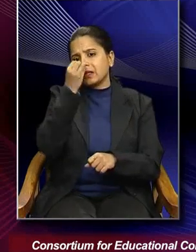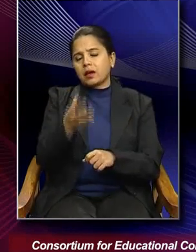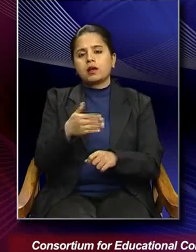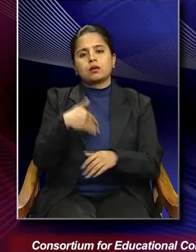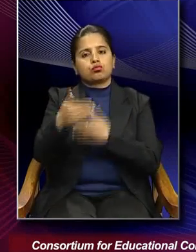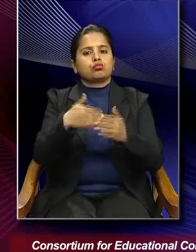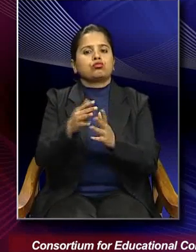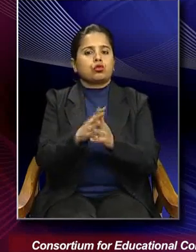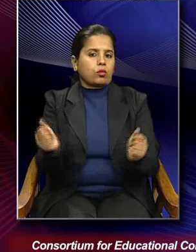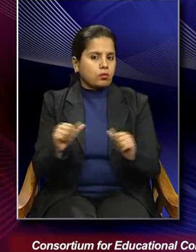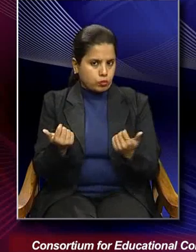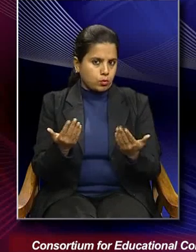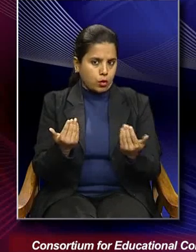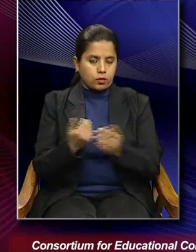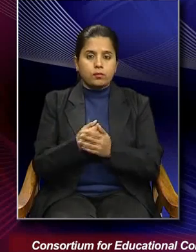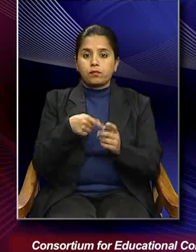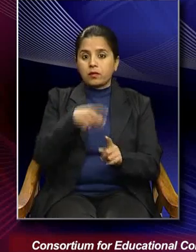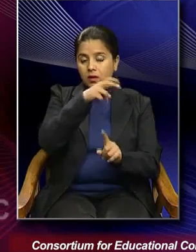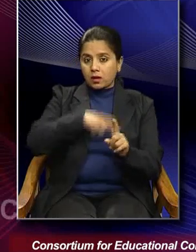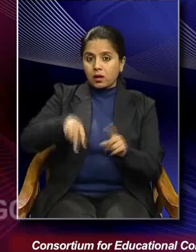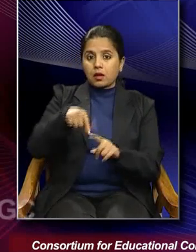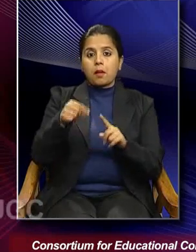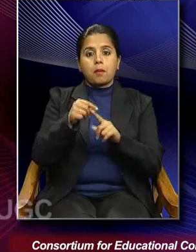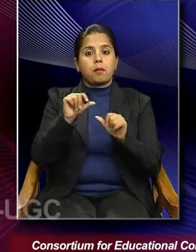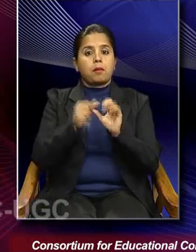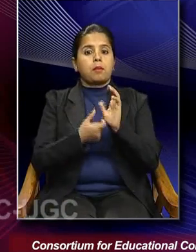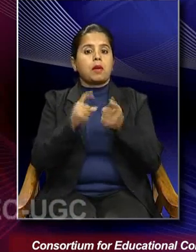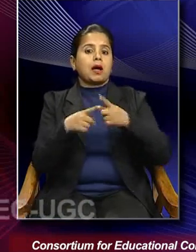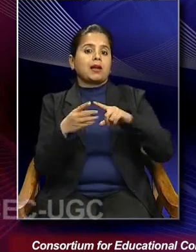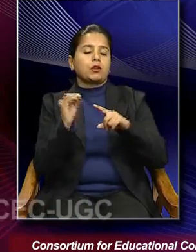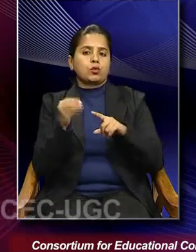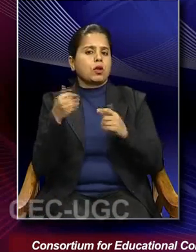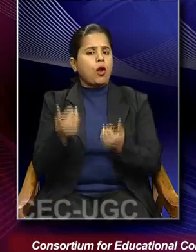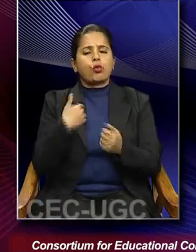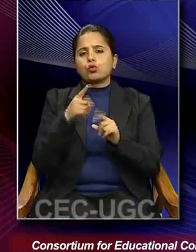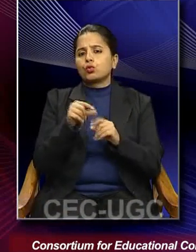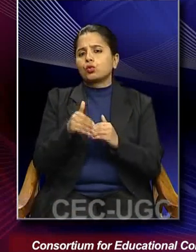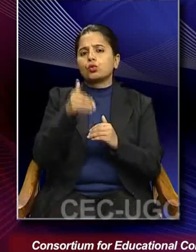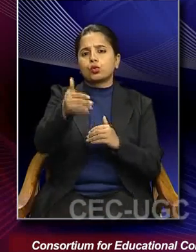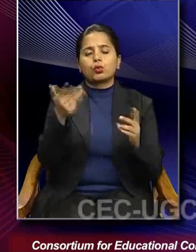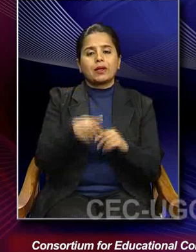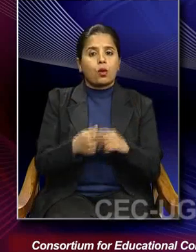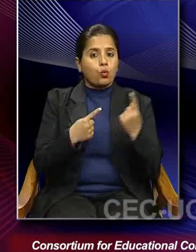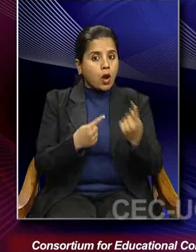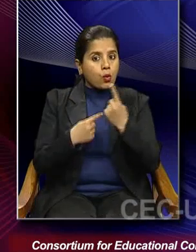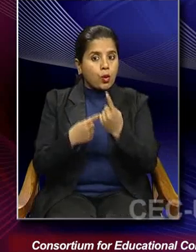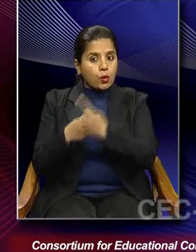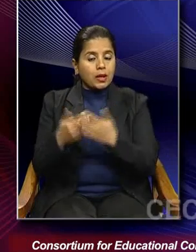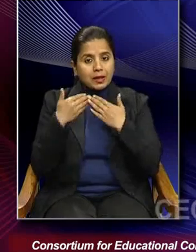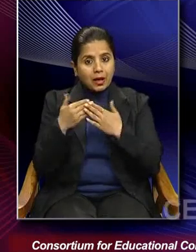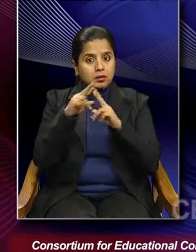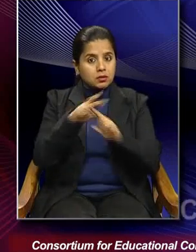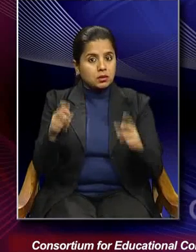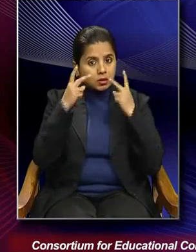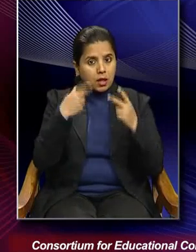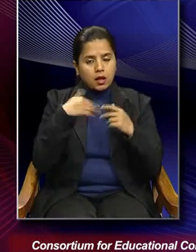on. On the basis of the Pareto criterion, now what are we going to do under each case study? We are going